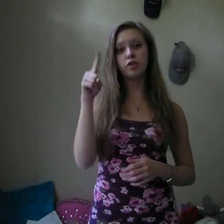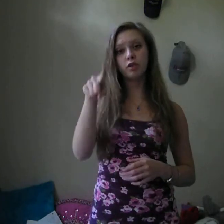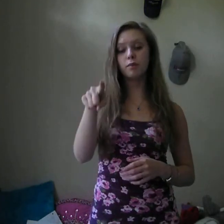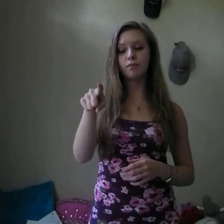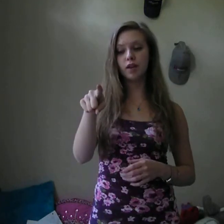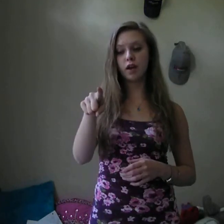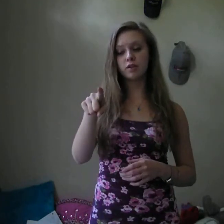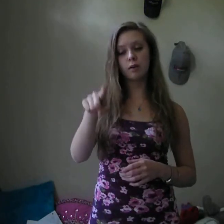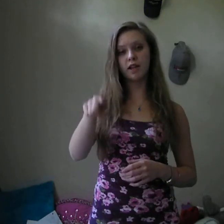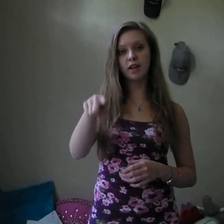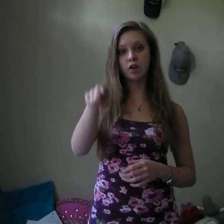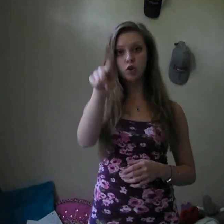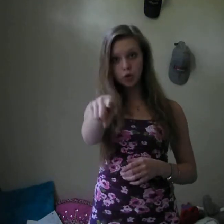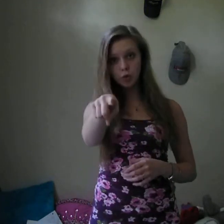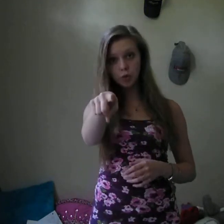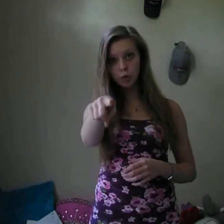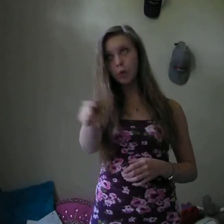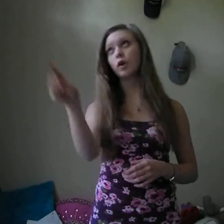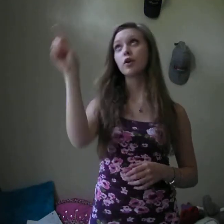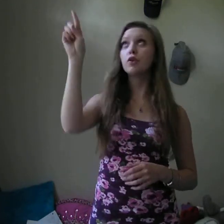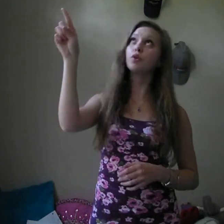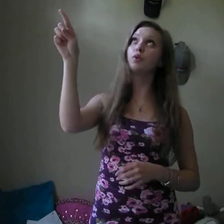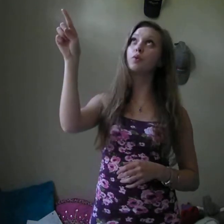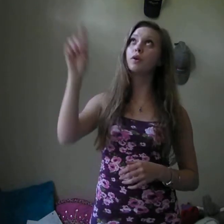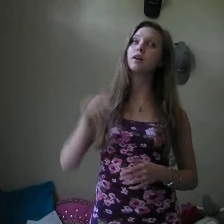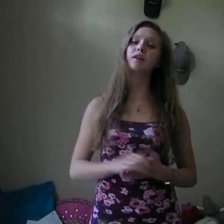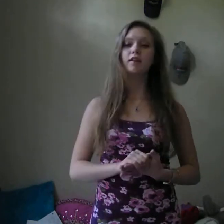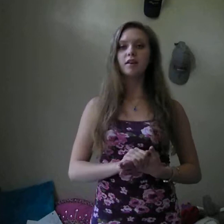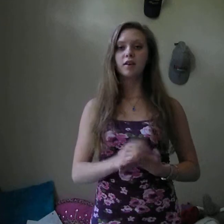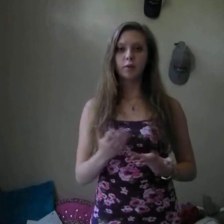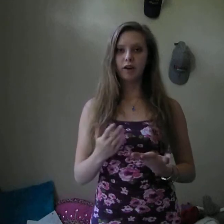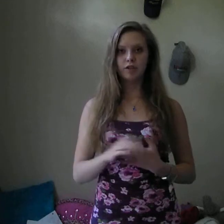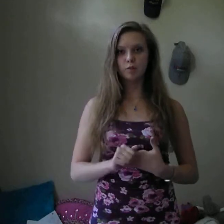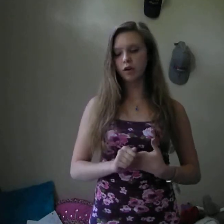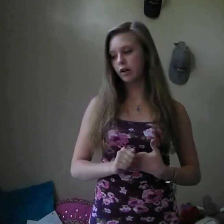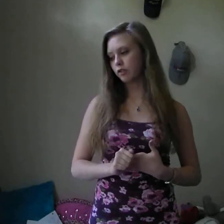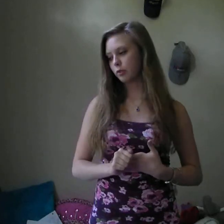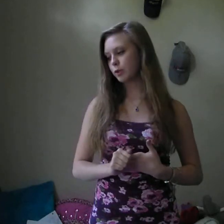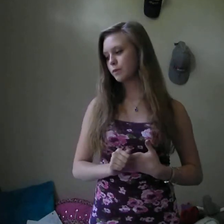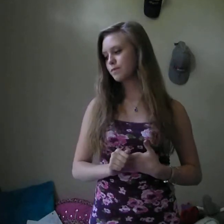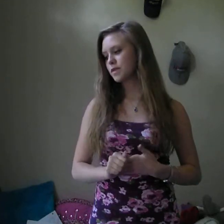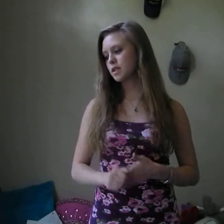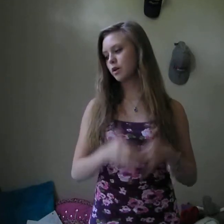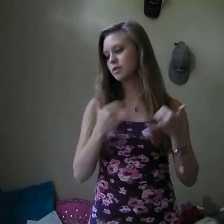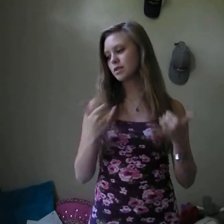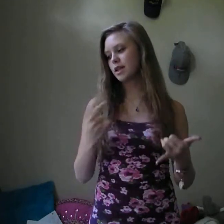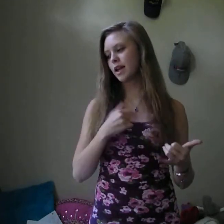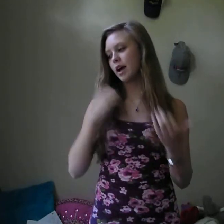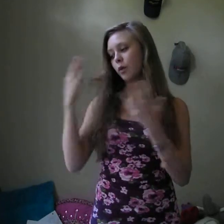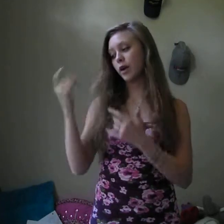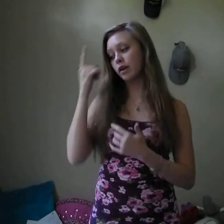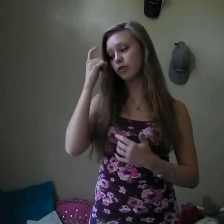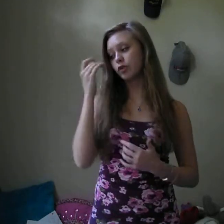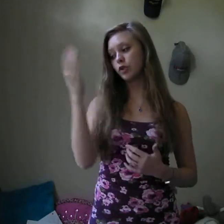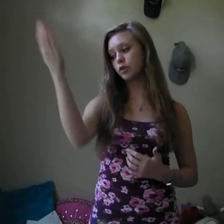your dominant hand, you or you, whatever's more comfortable. So today I wait for